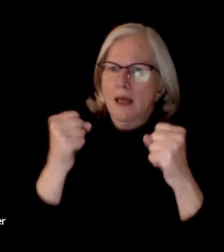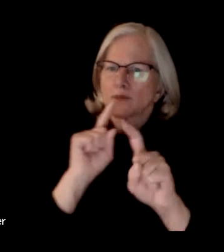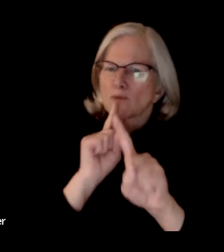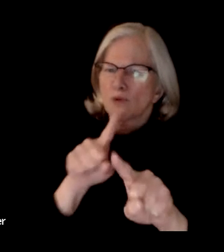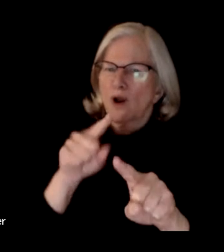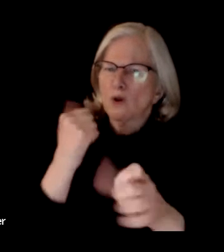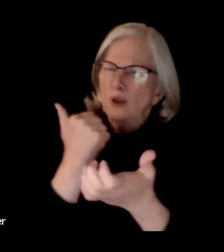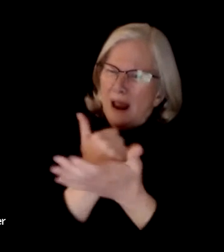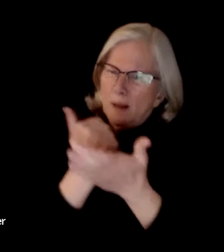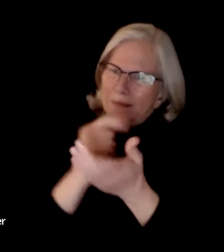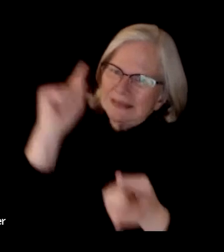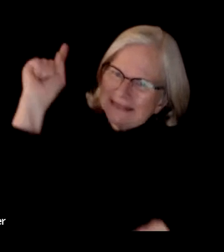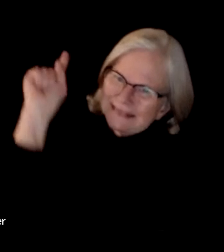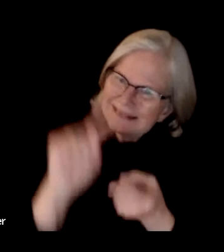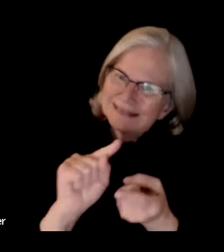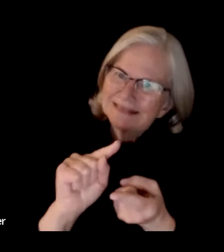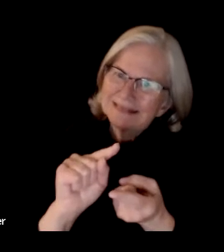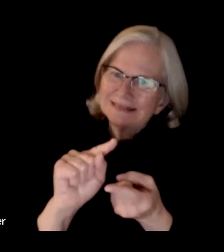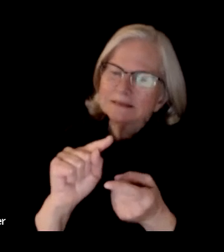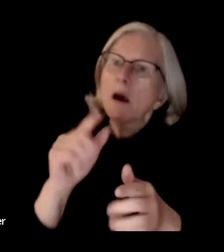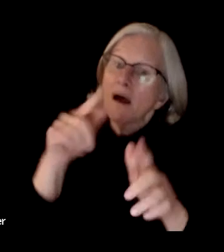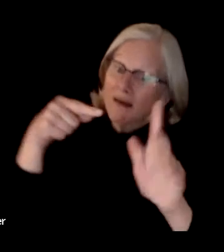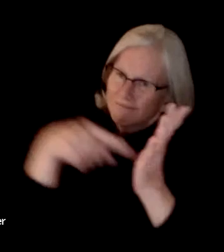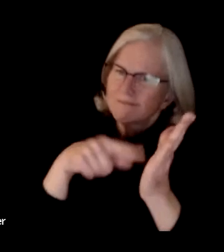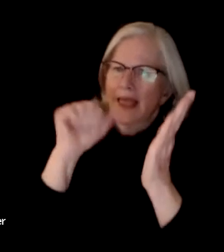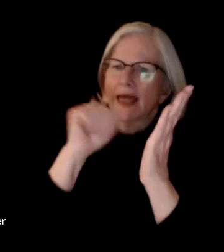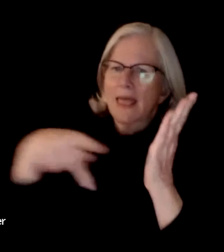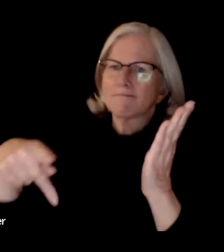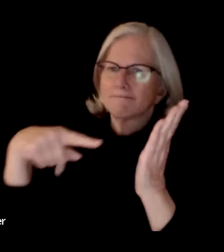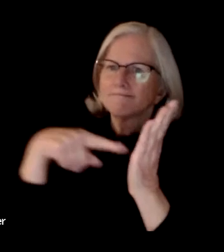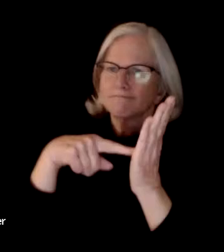by using the app. And so that's positive.